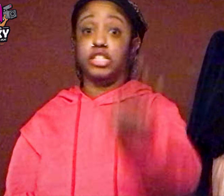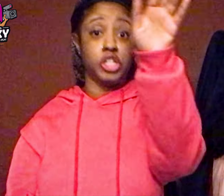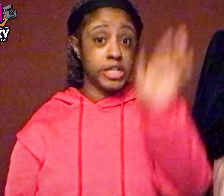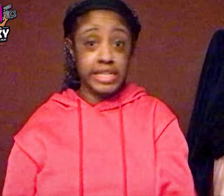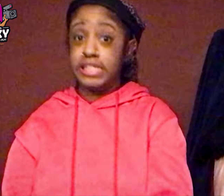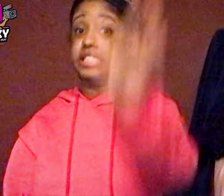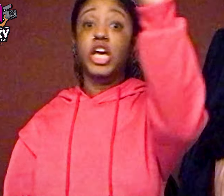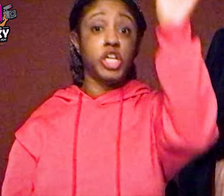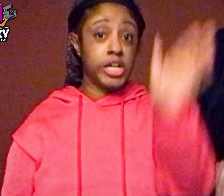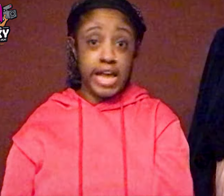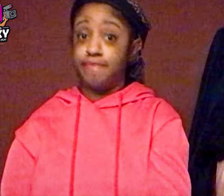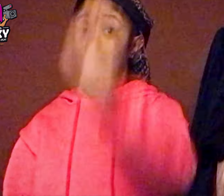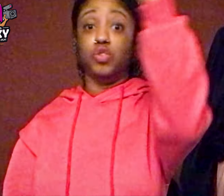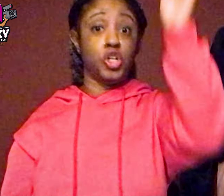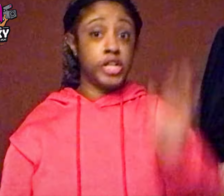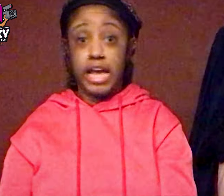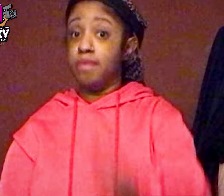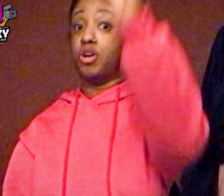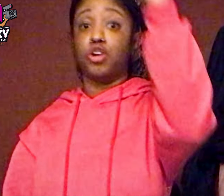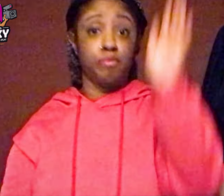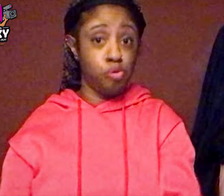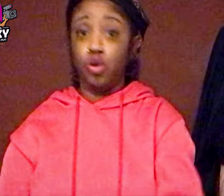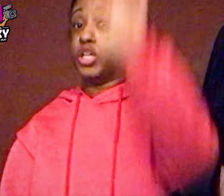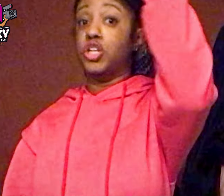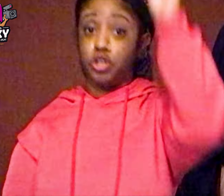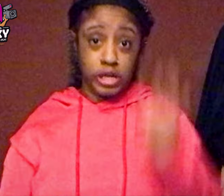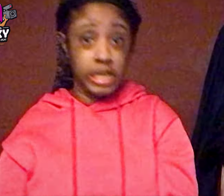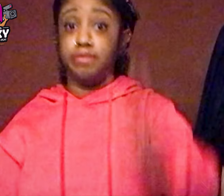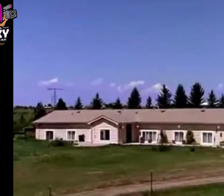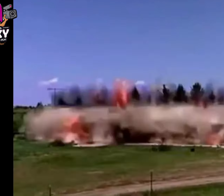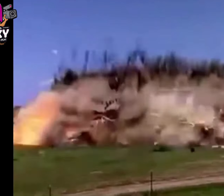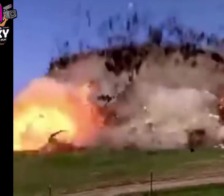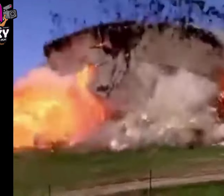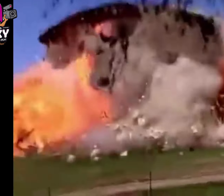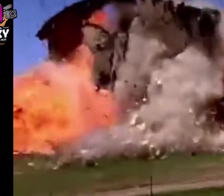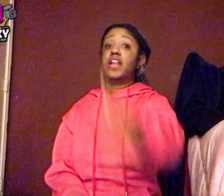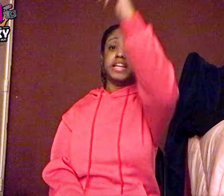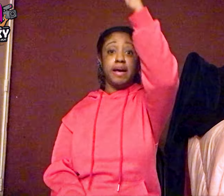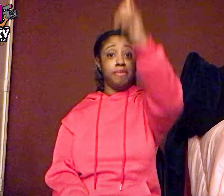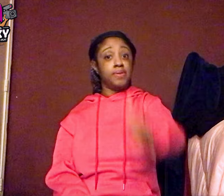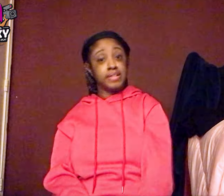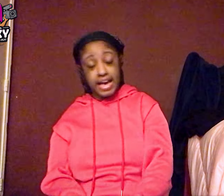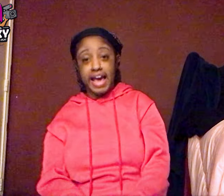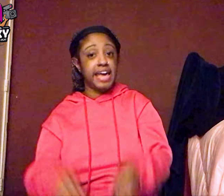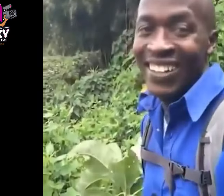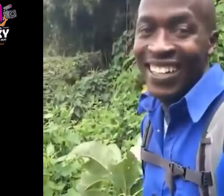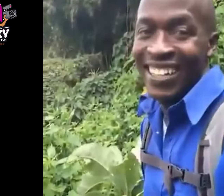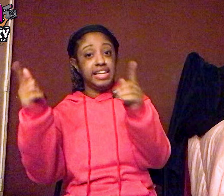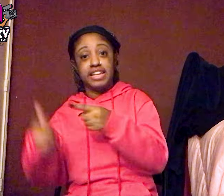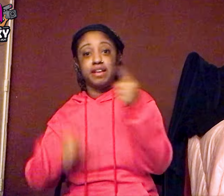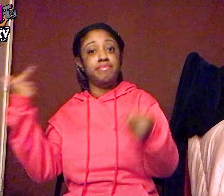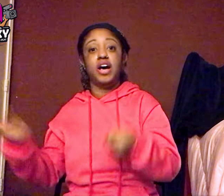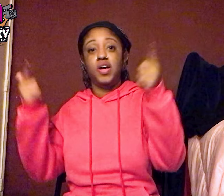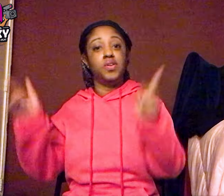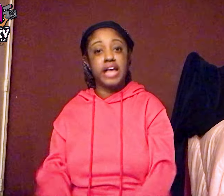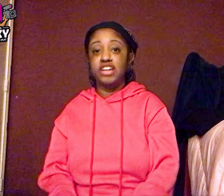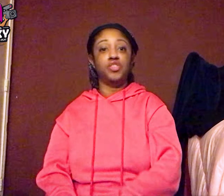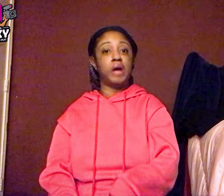your nieces, your nephews, your neighbor, your bully, your enemy, all of them, okay? And let them know that you watch